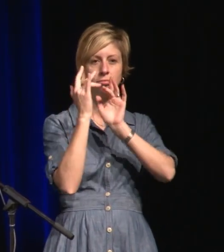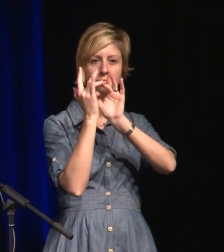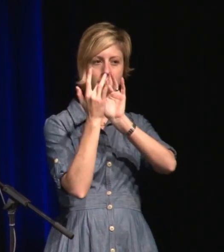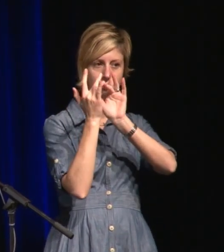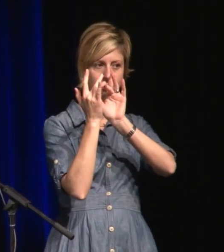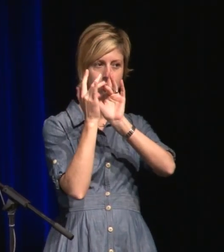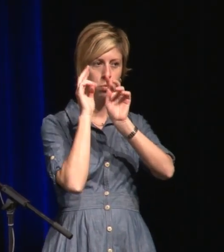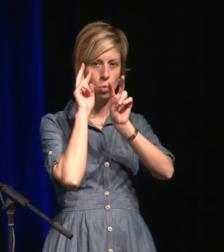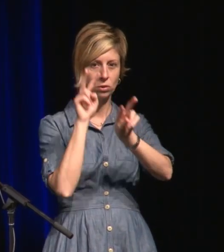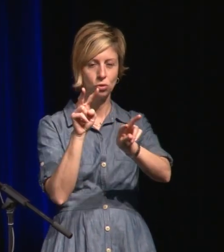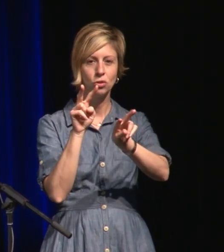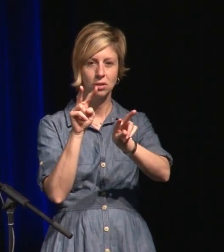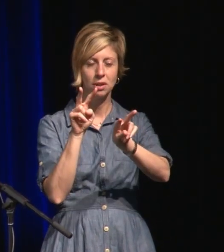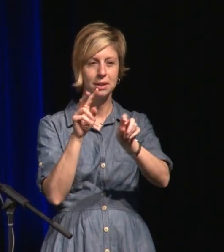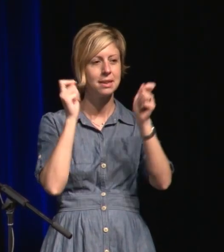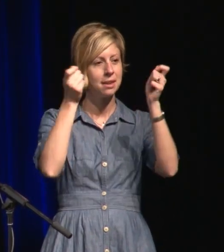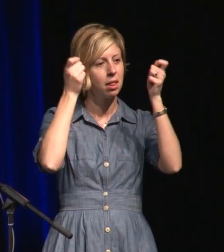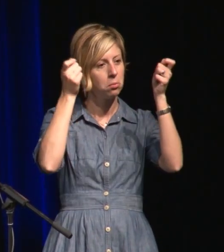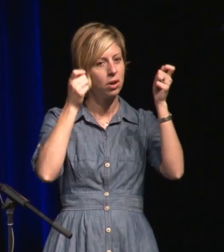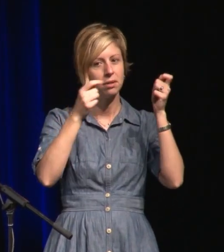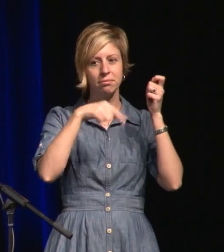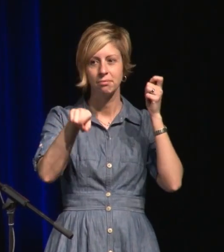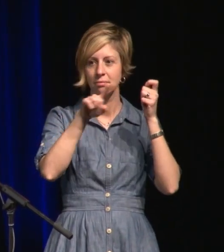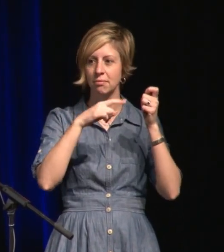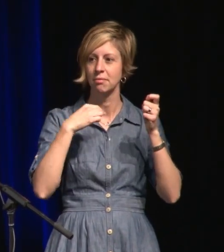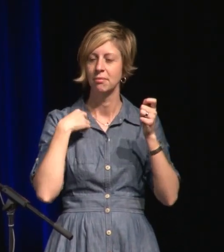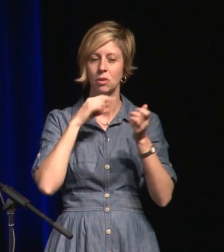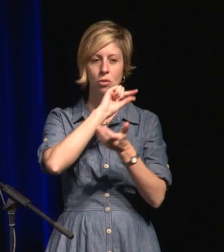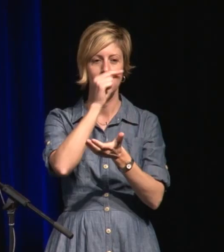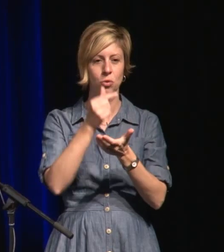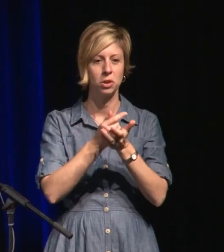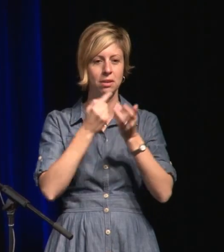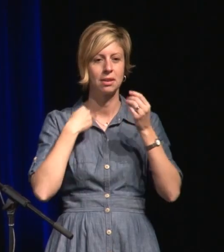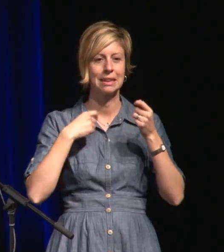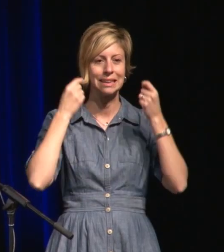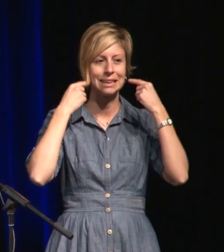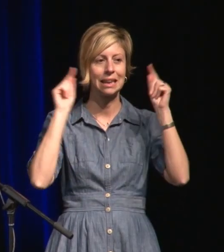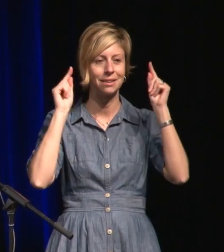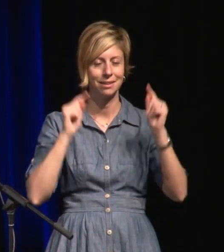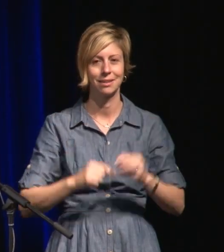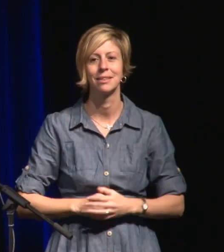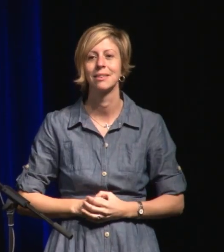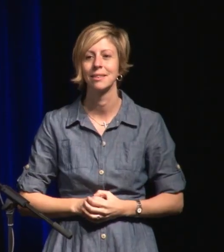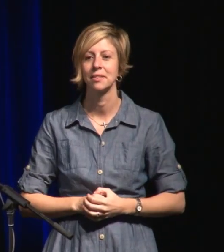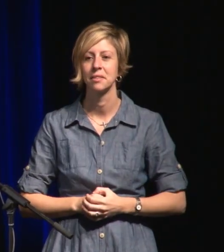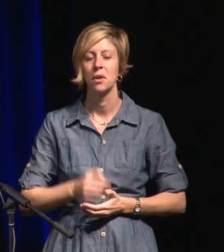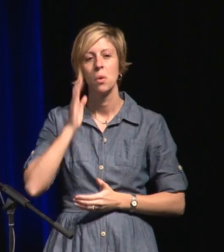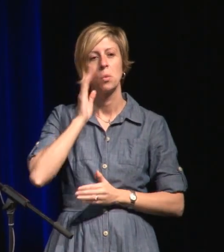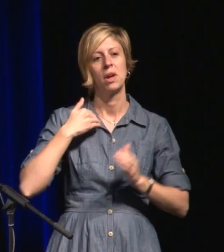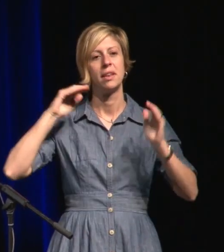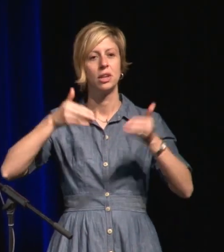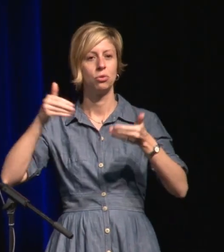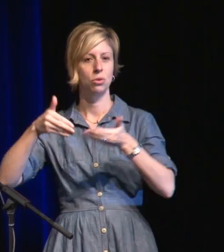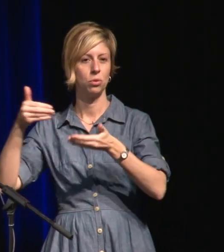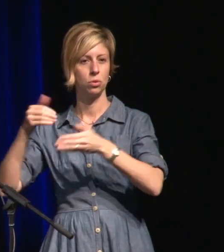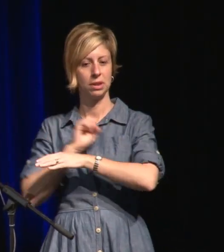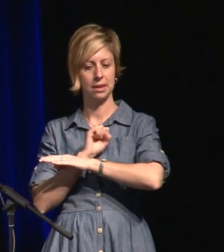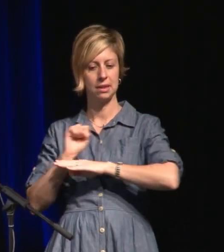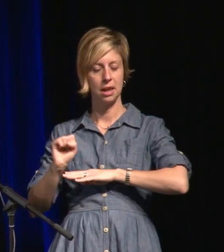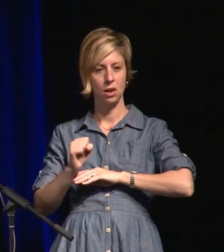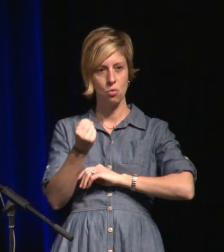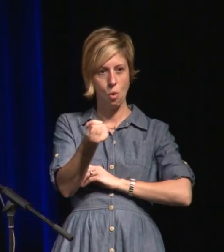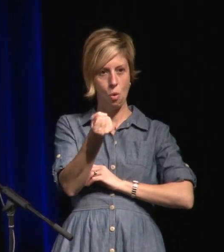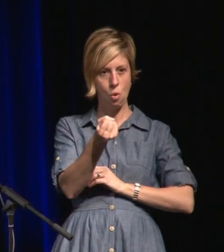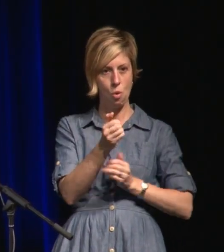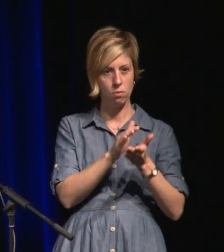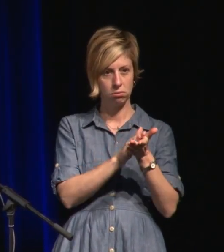the achievements of our graduates. I would now like to introduce the platform guests. Please hold your applause until